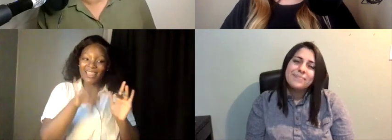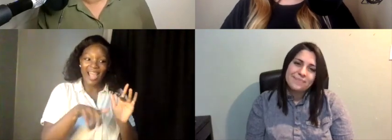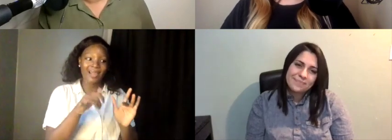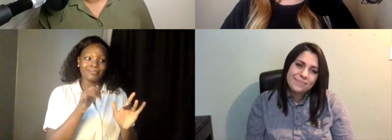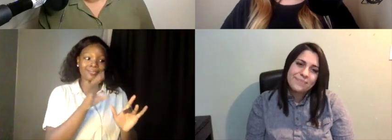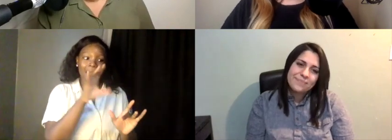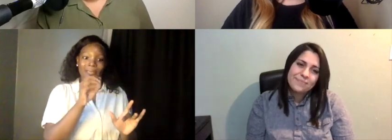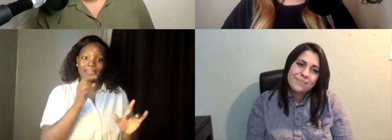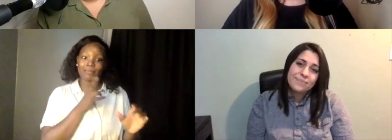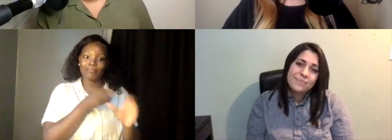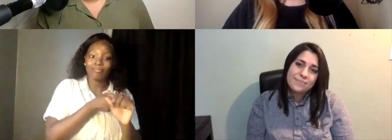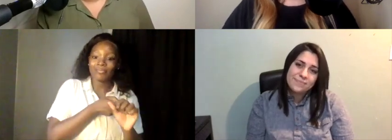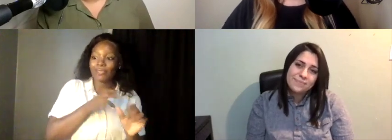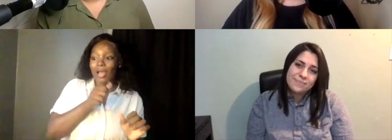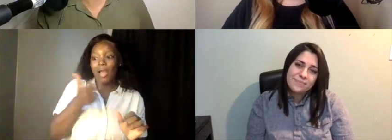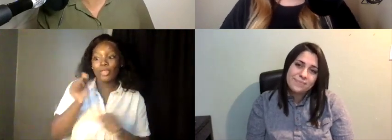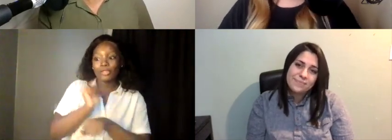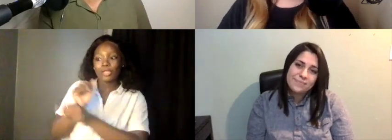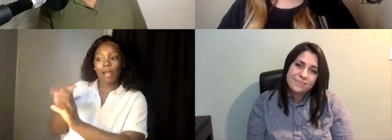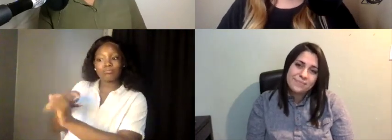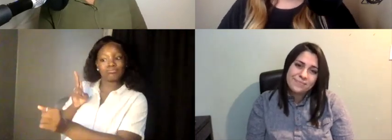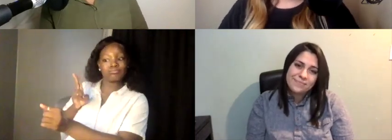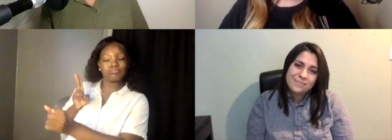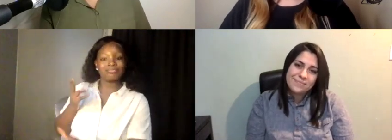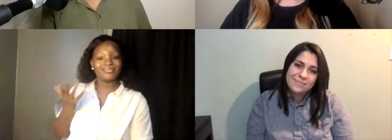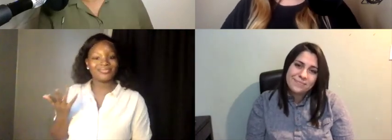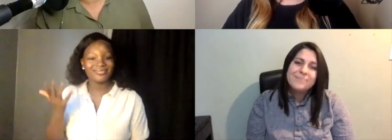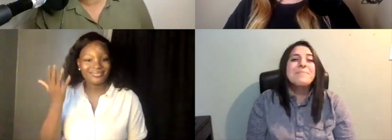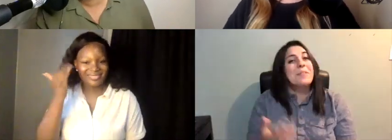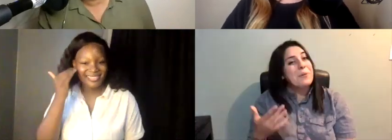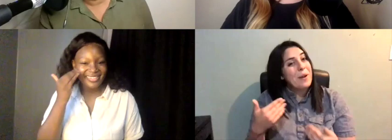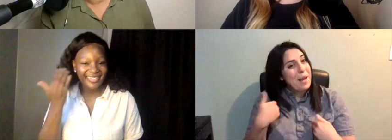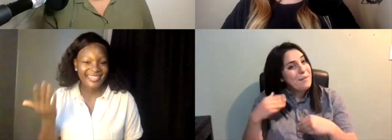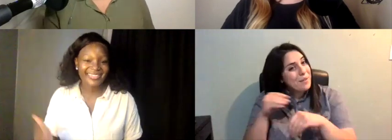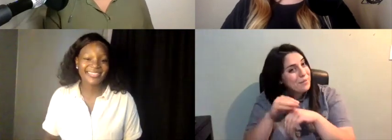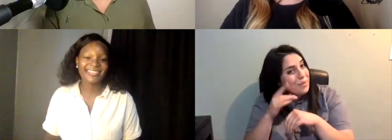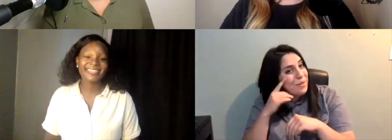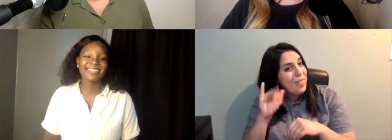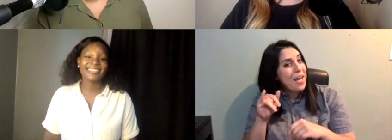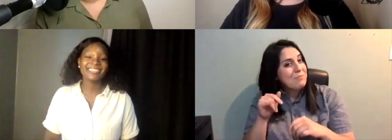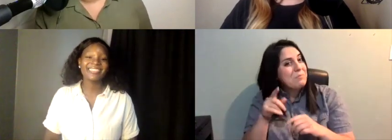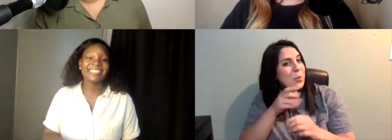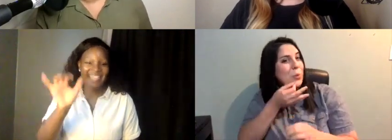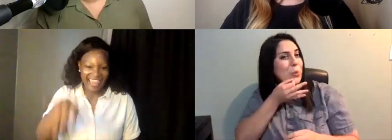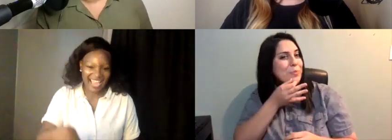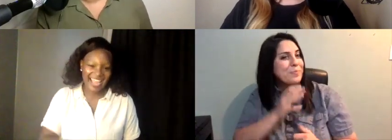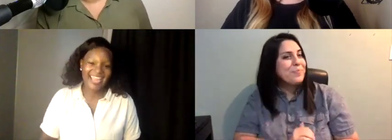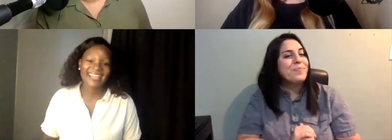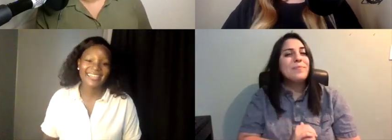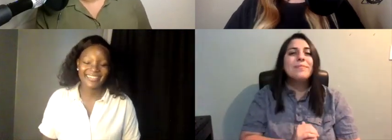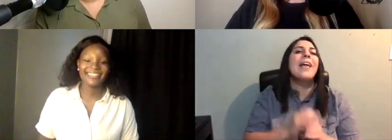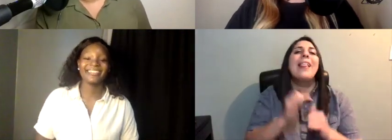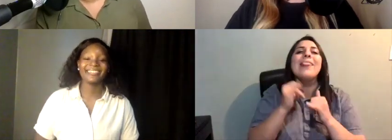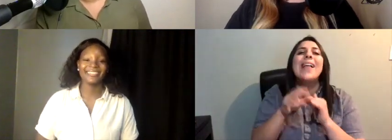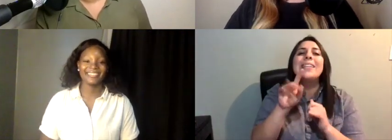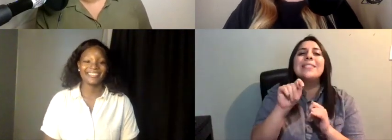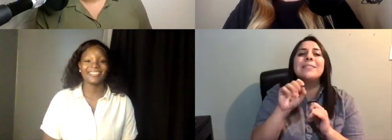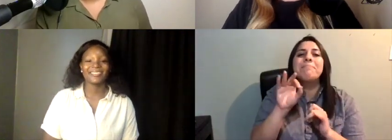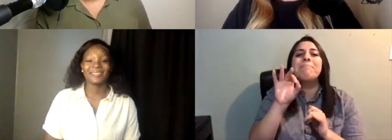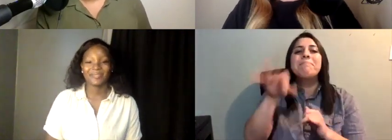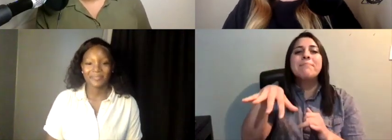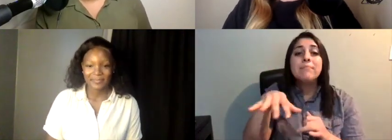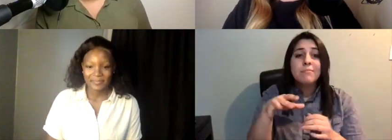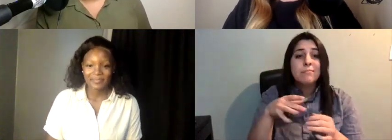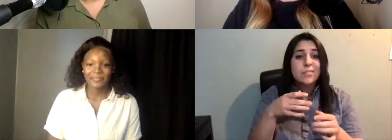we have advice for that coming up here in just a minute. So last quick tip, explaining the gap. You